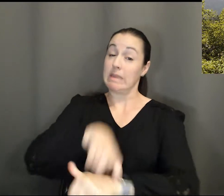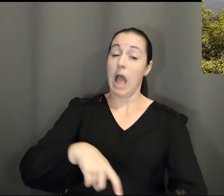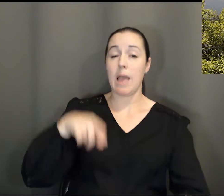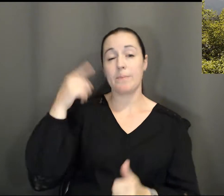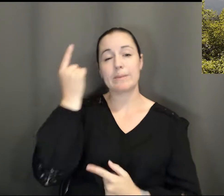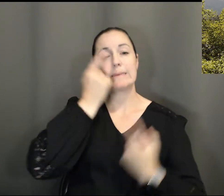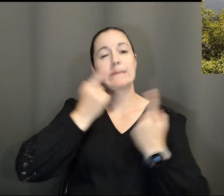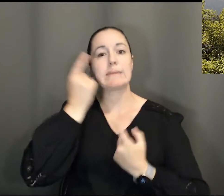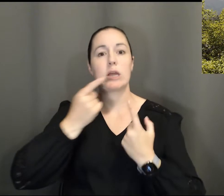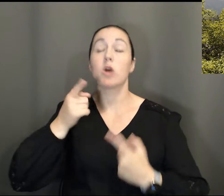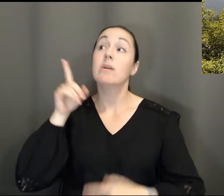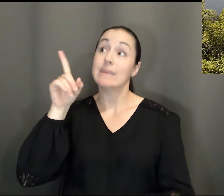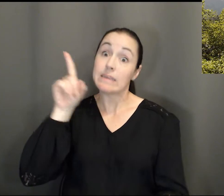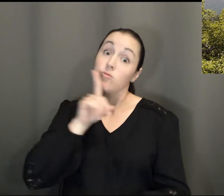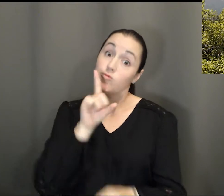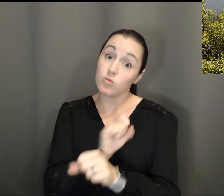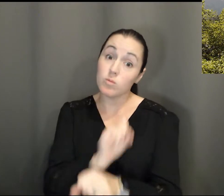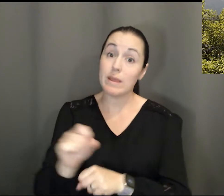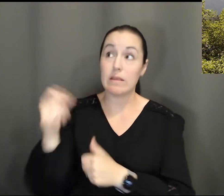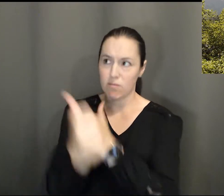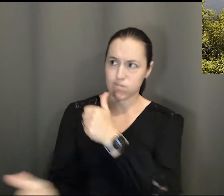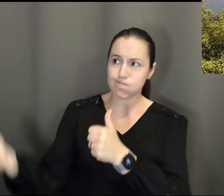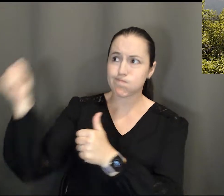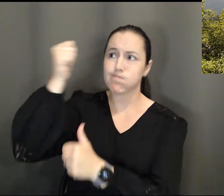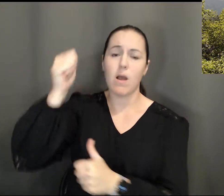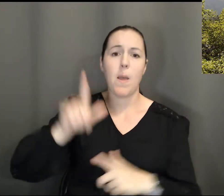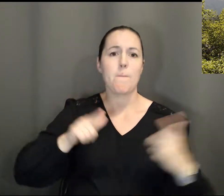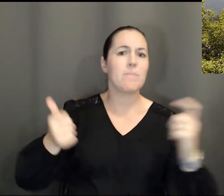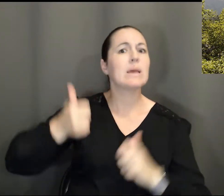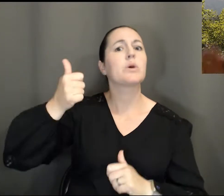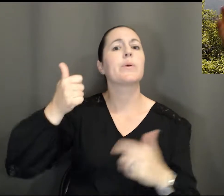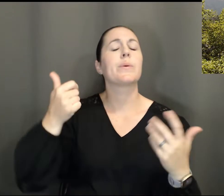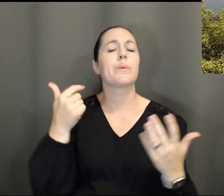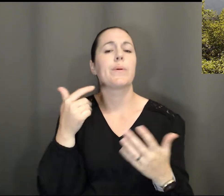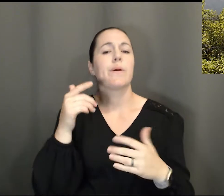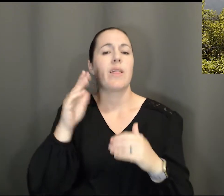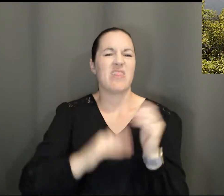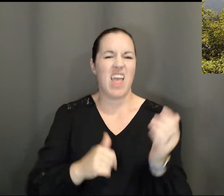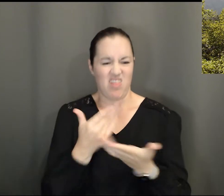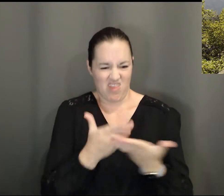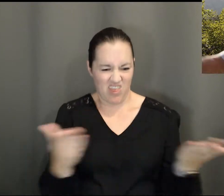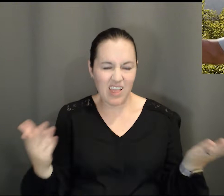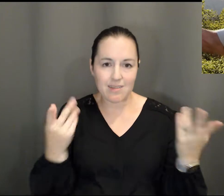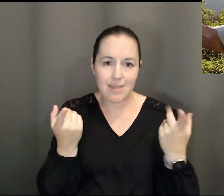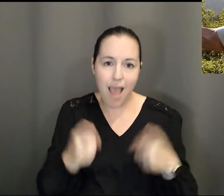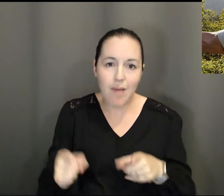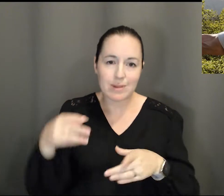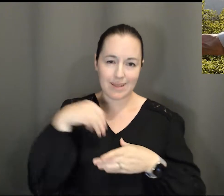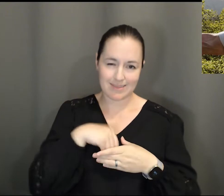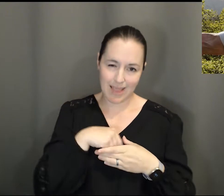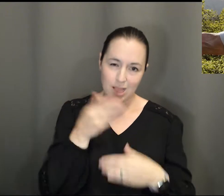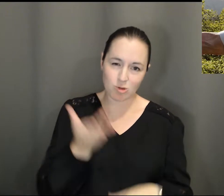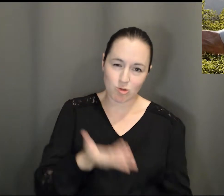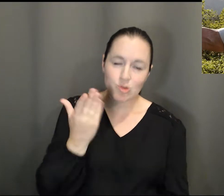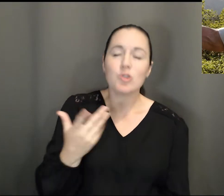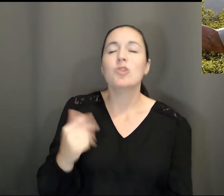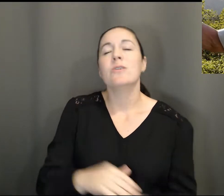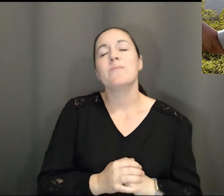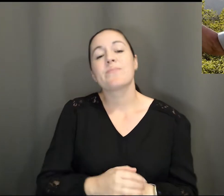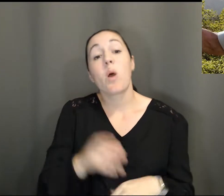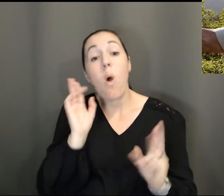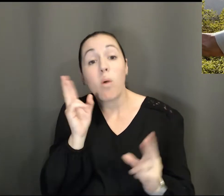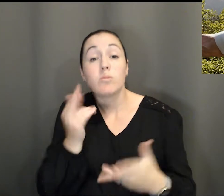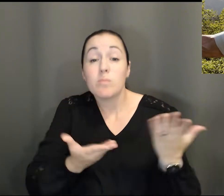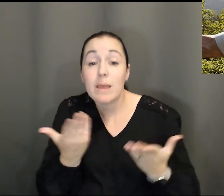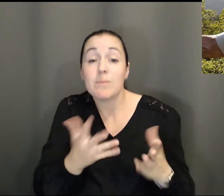really big, or maybe remind you of some things of how big He really is. So I got this question for you here from Alaska today, out here in